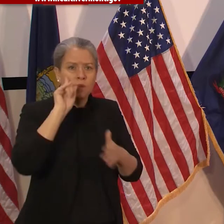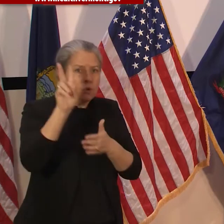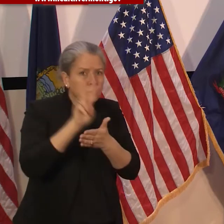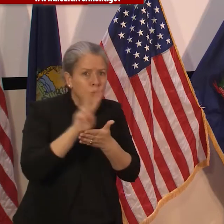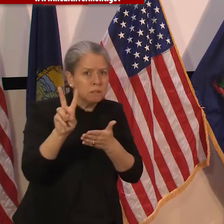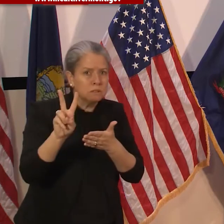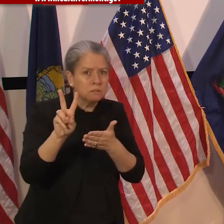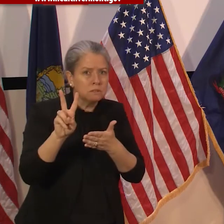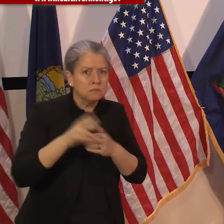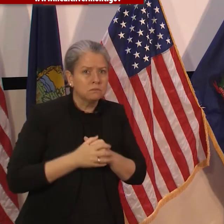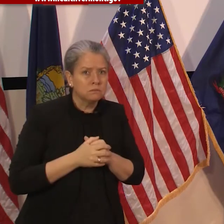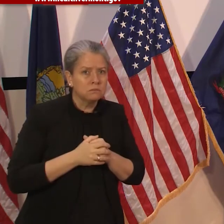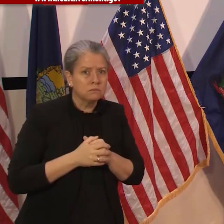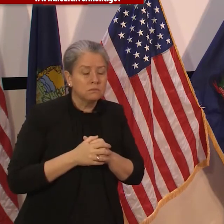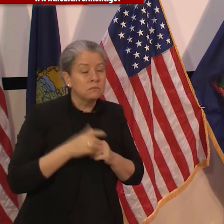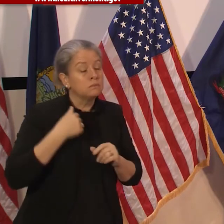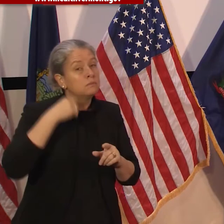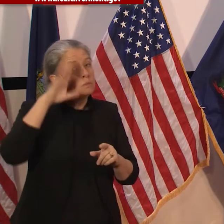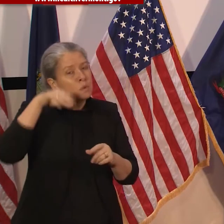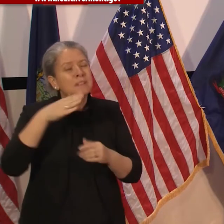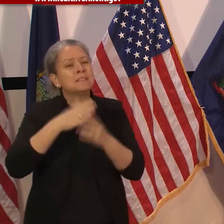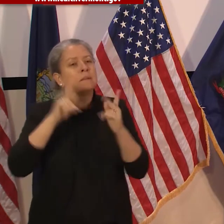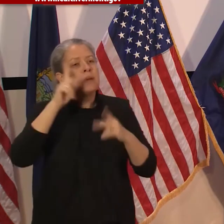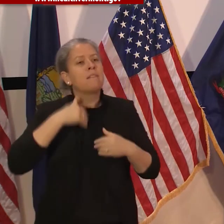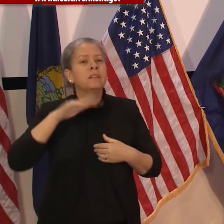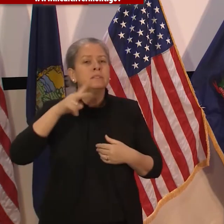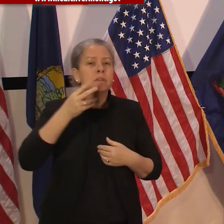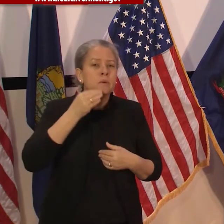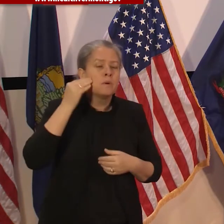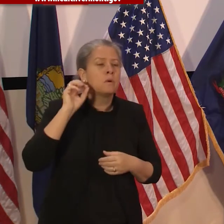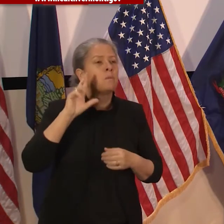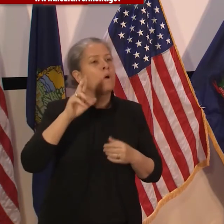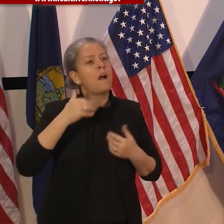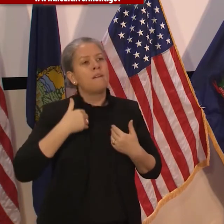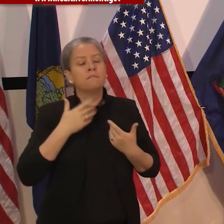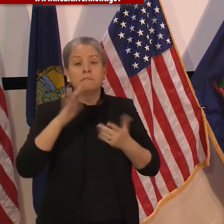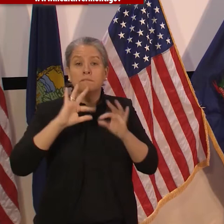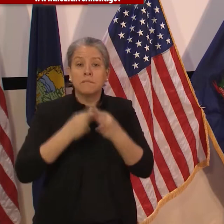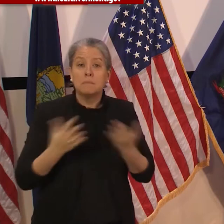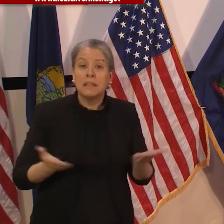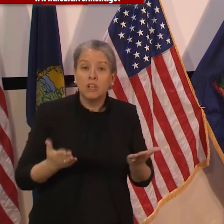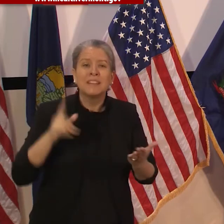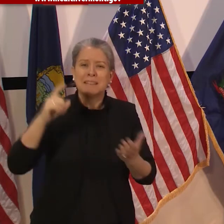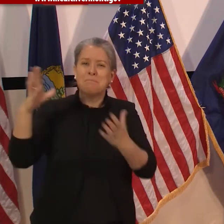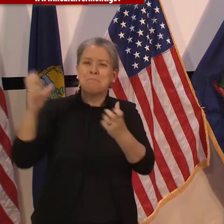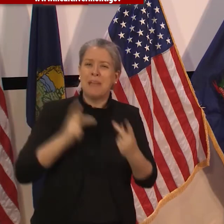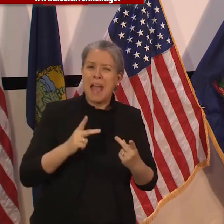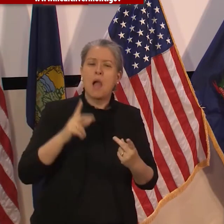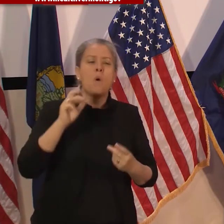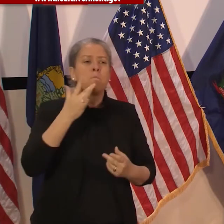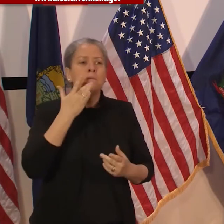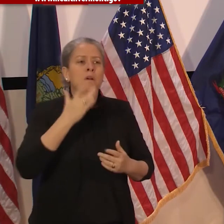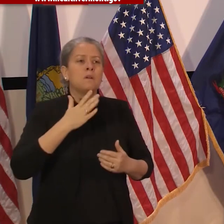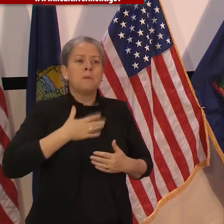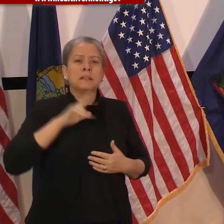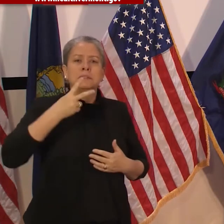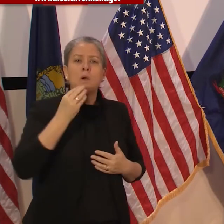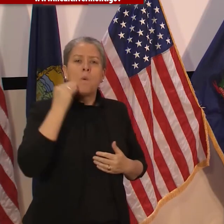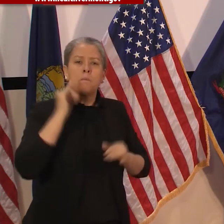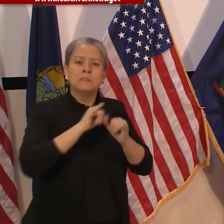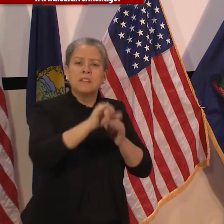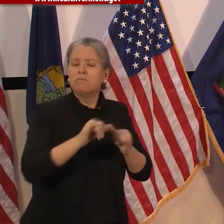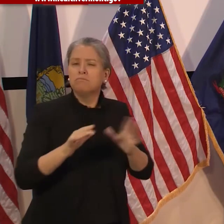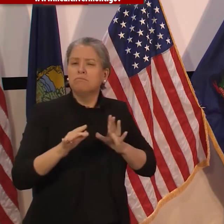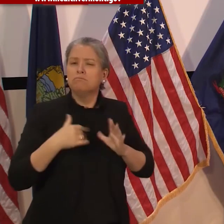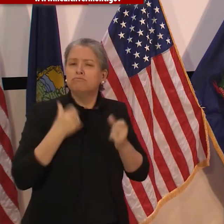also understand some who have a home or family in Vermont may need to return.